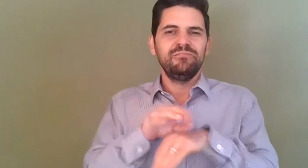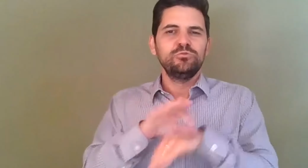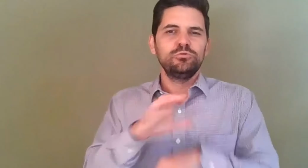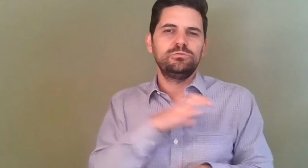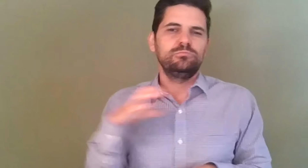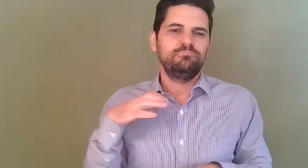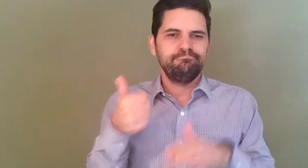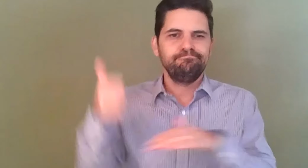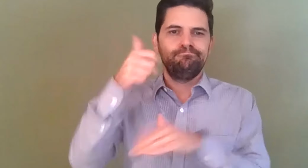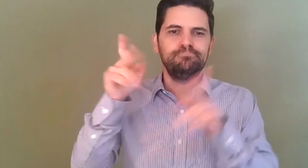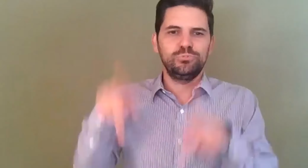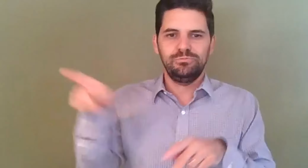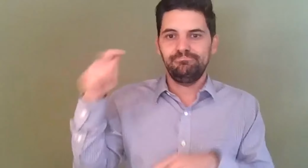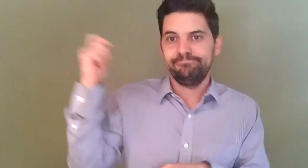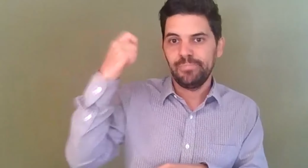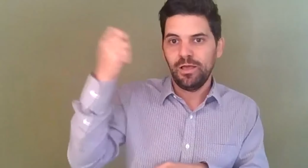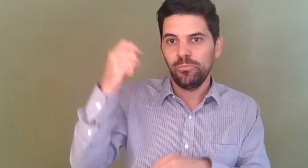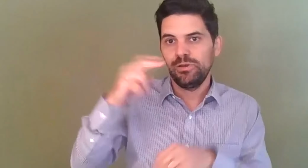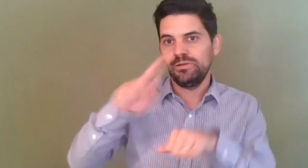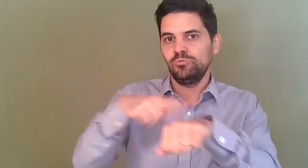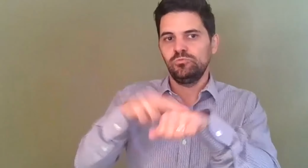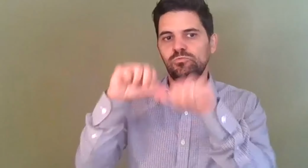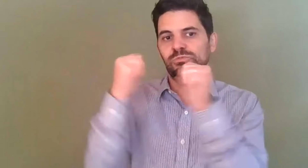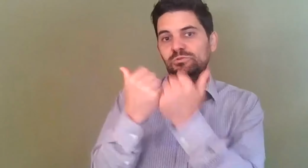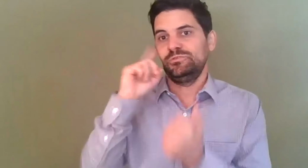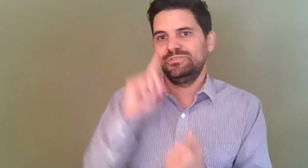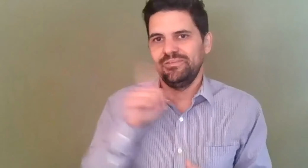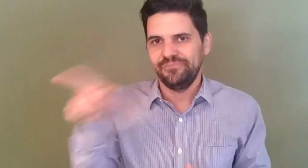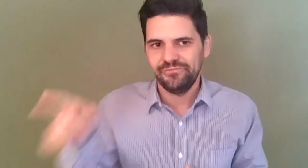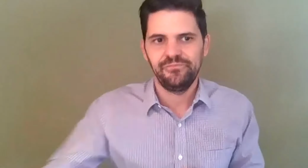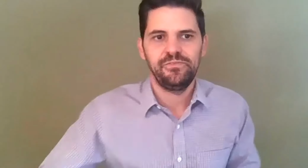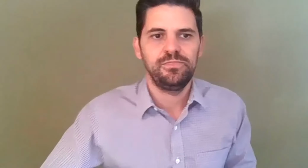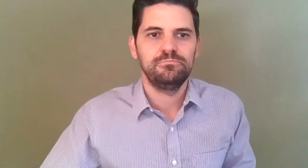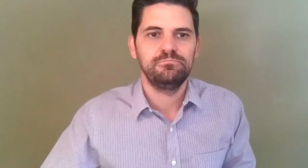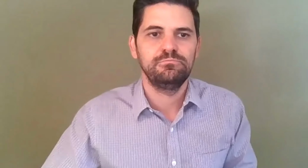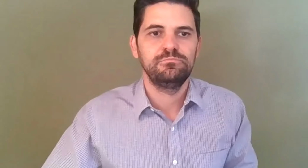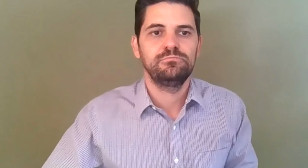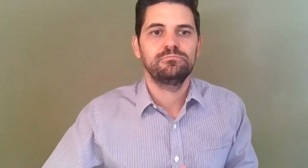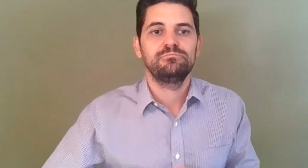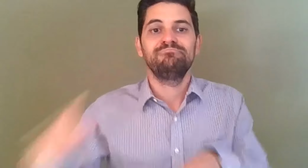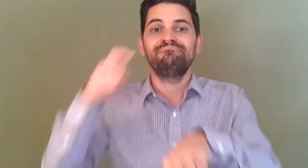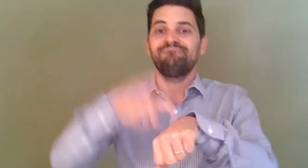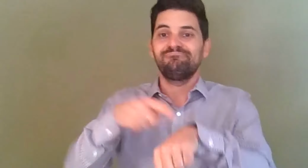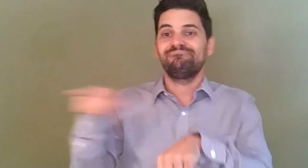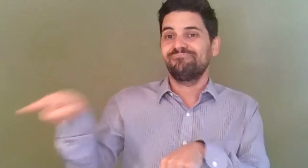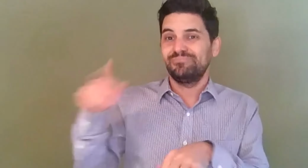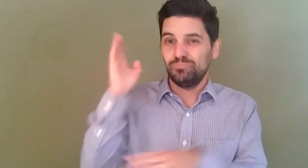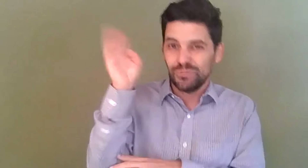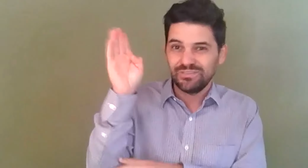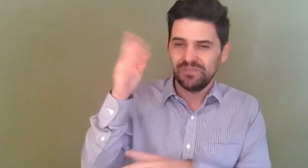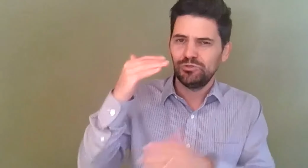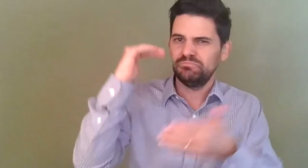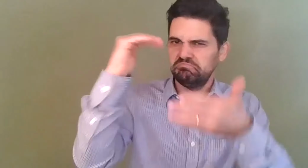Kufakwina. He is an advocacy committee chairperson in the Malawi National Association of the